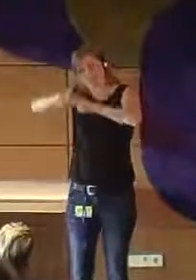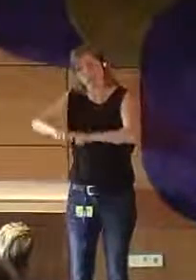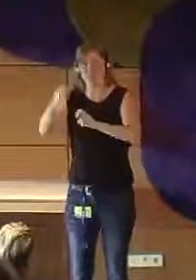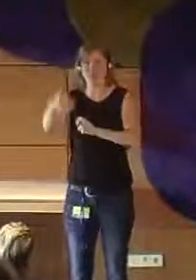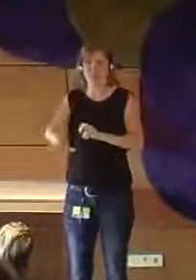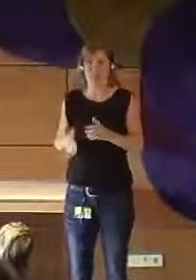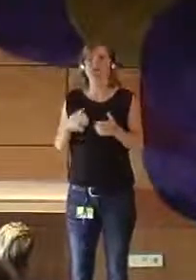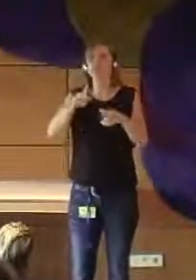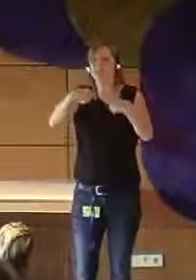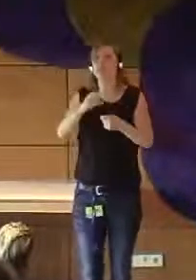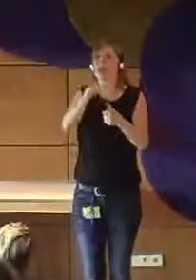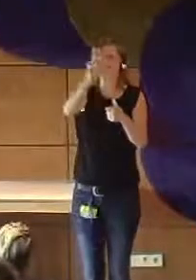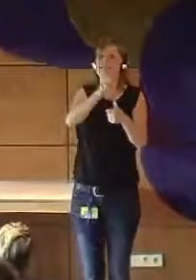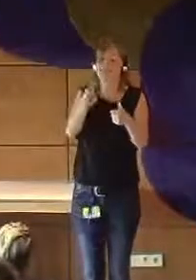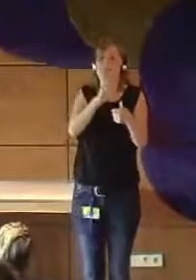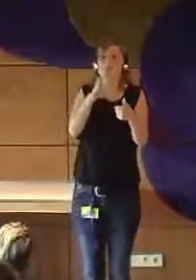one elsewhere.